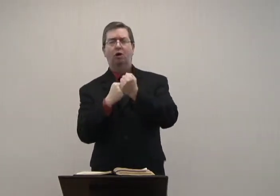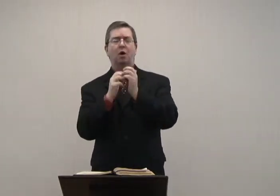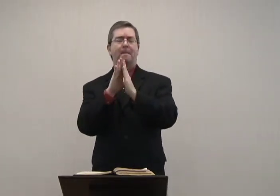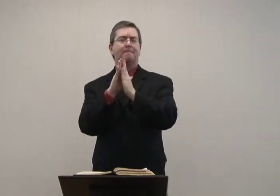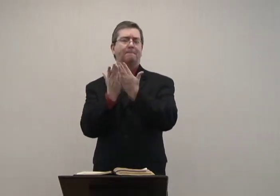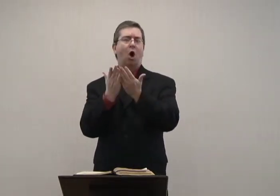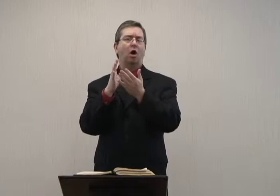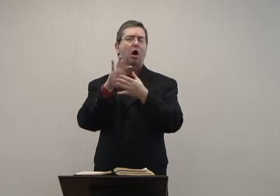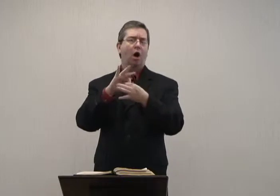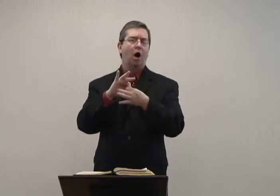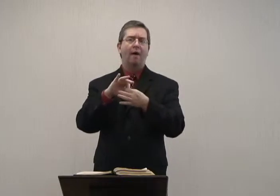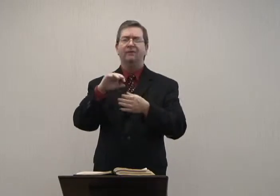Luke has another